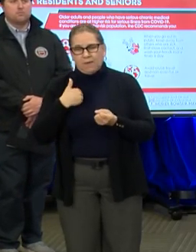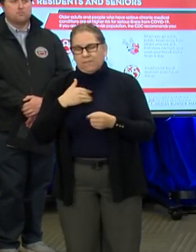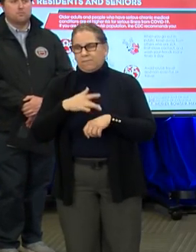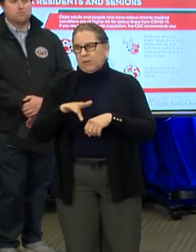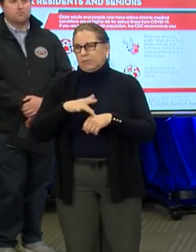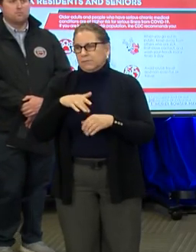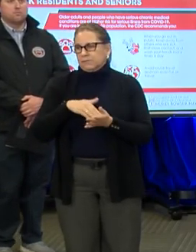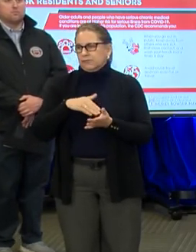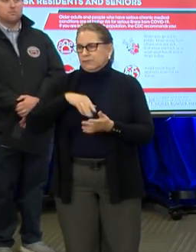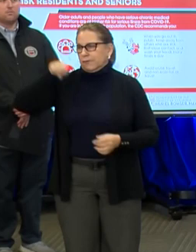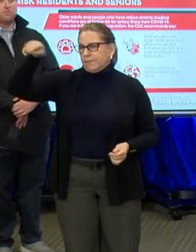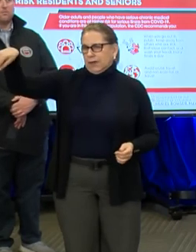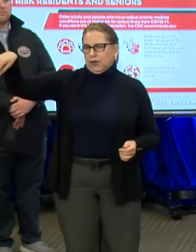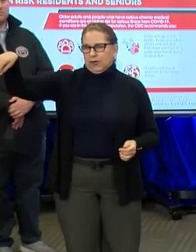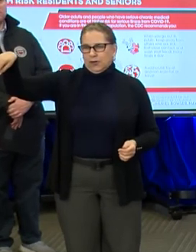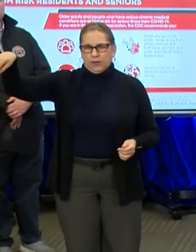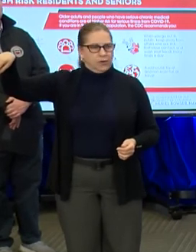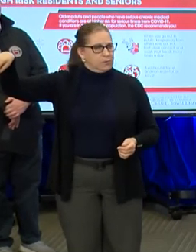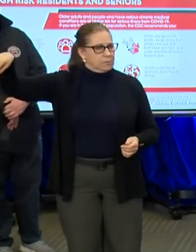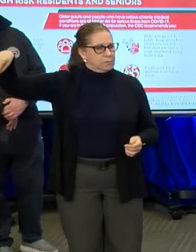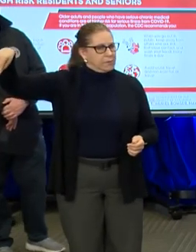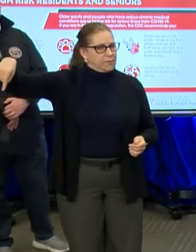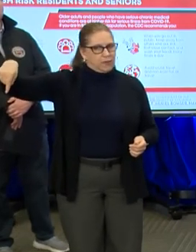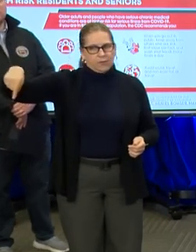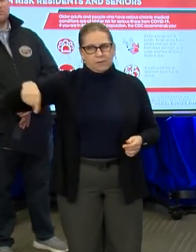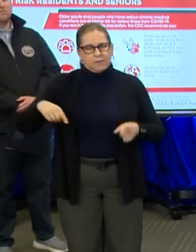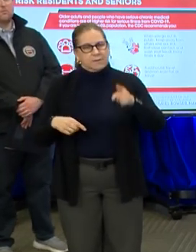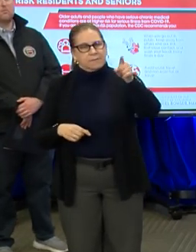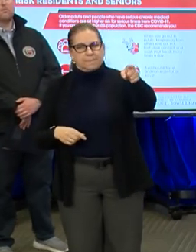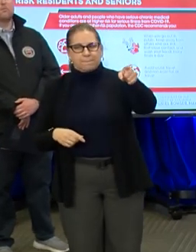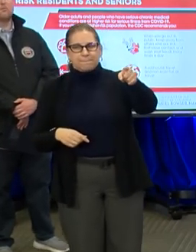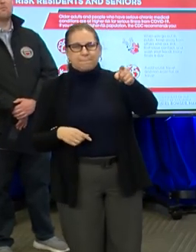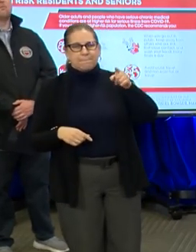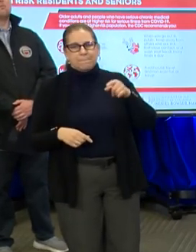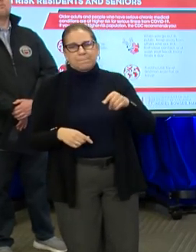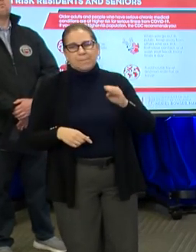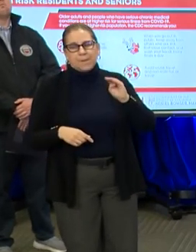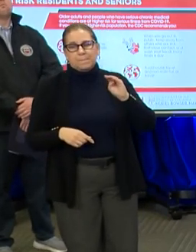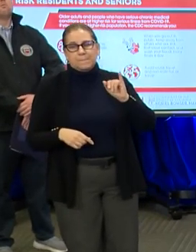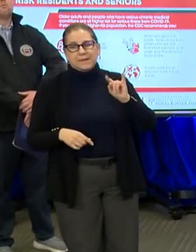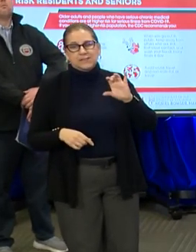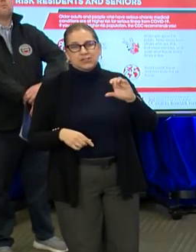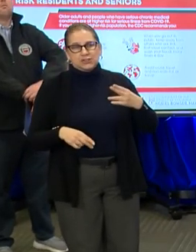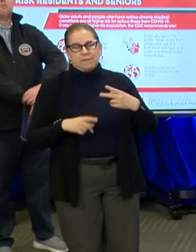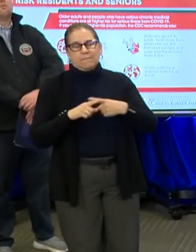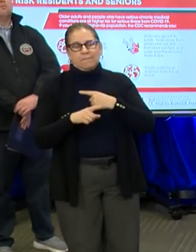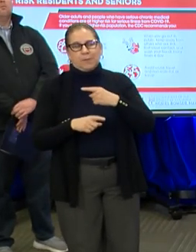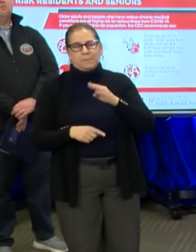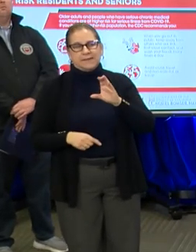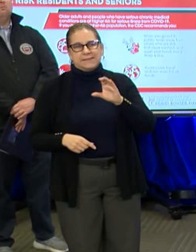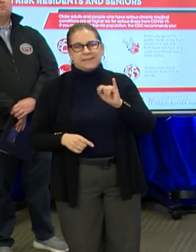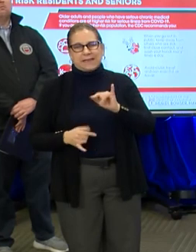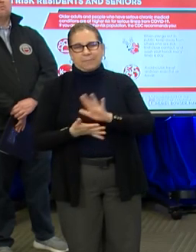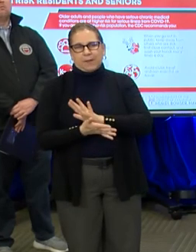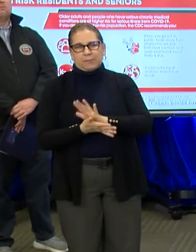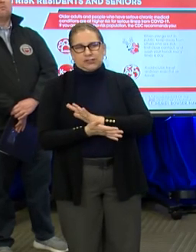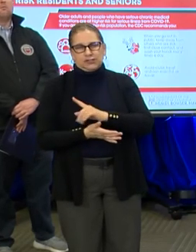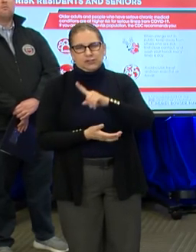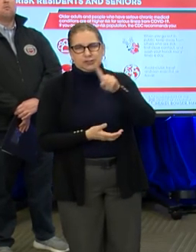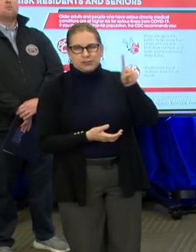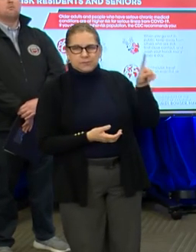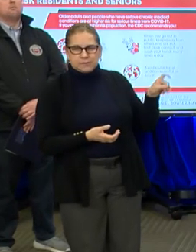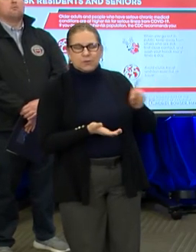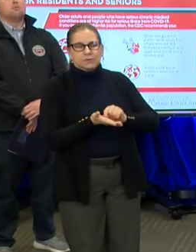Go ahead. Mitch from City Paper, on a possible shelter in place order, is the mayor waiting